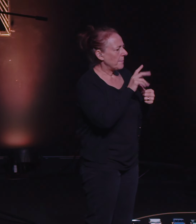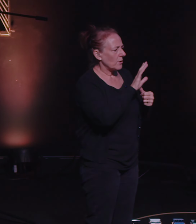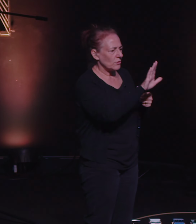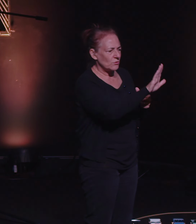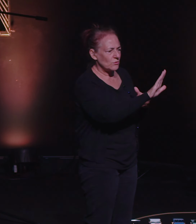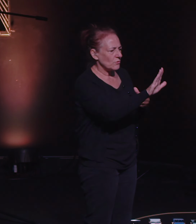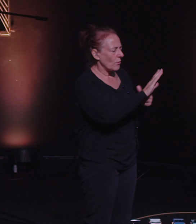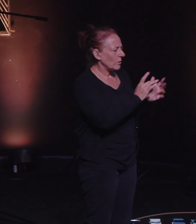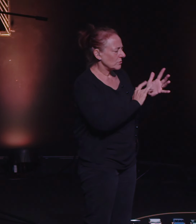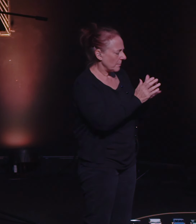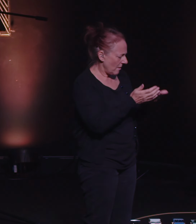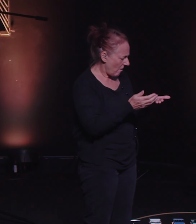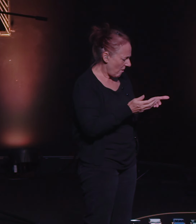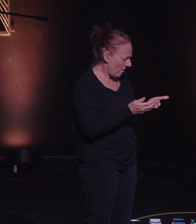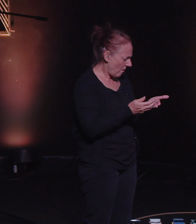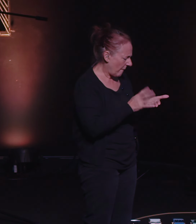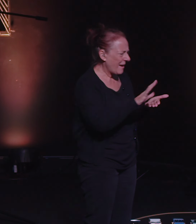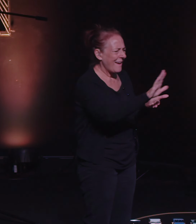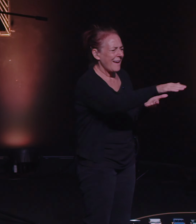there. Maybe they'll reach out to you.